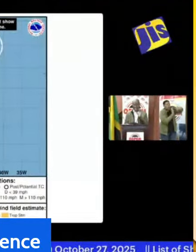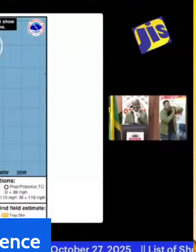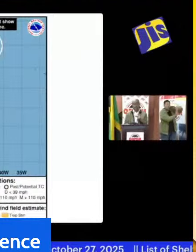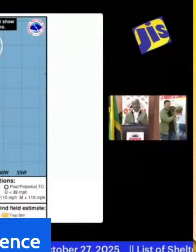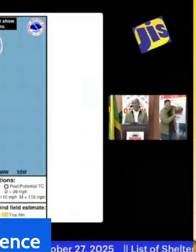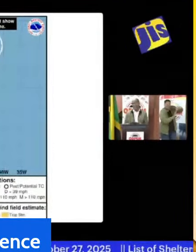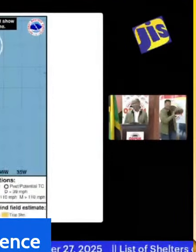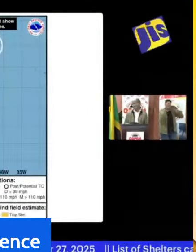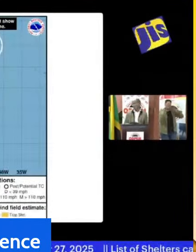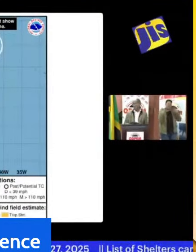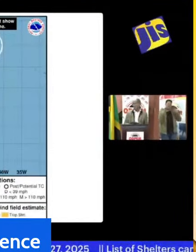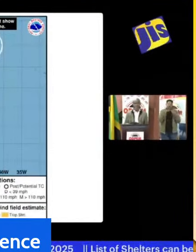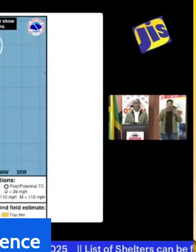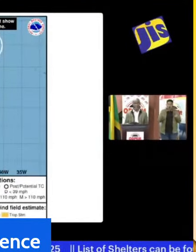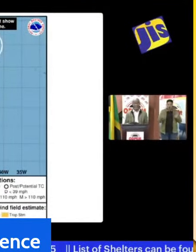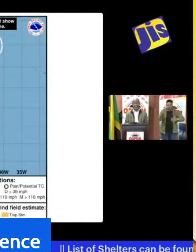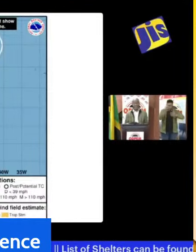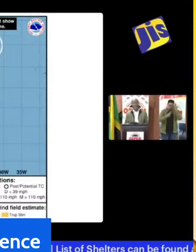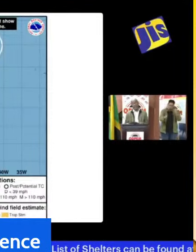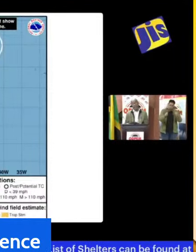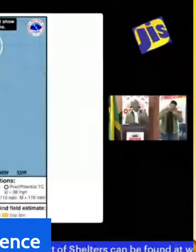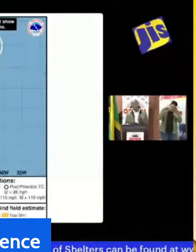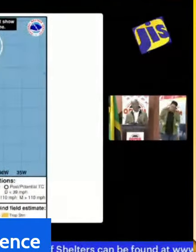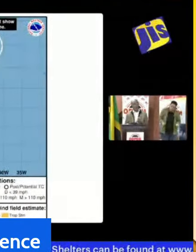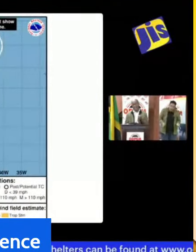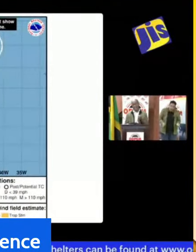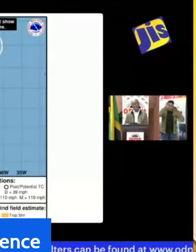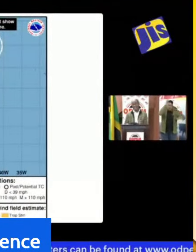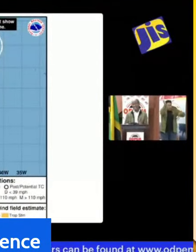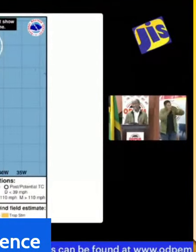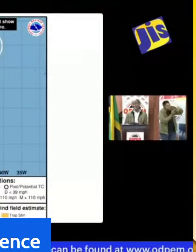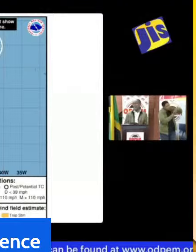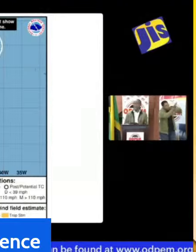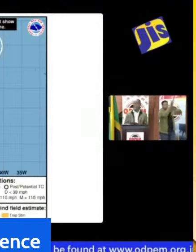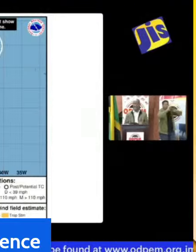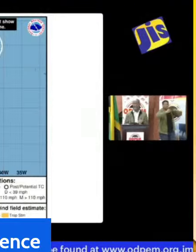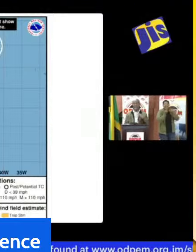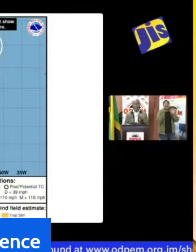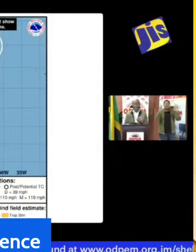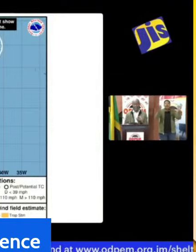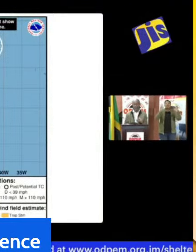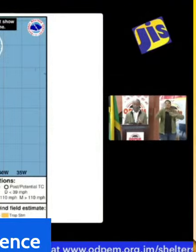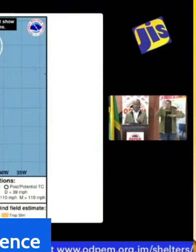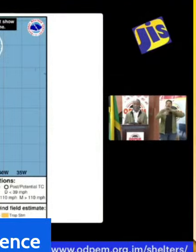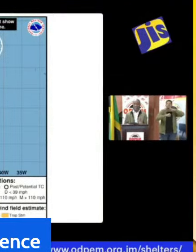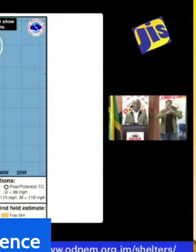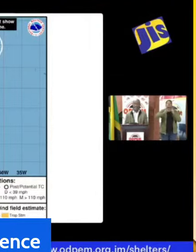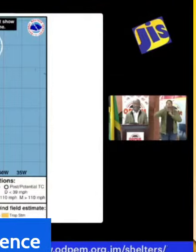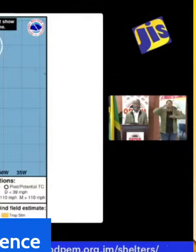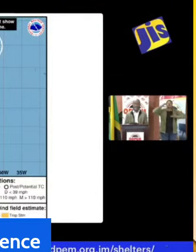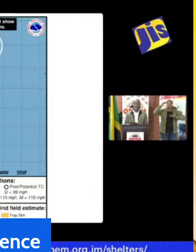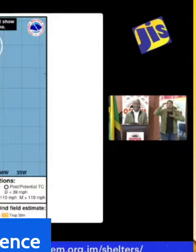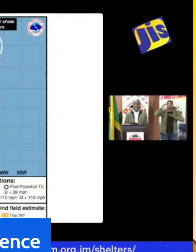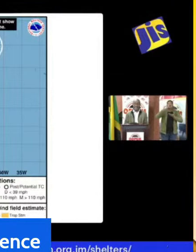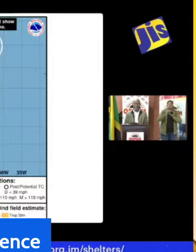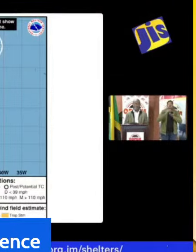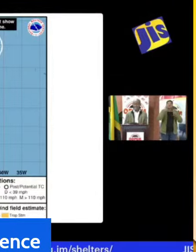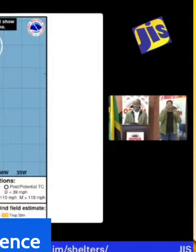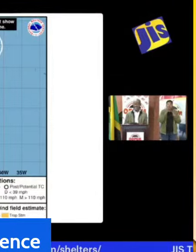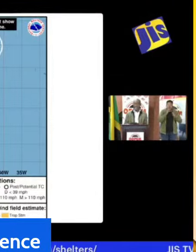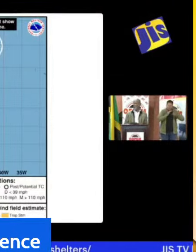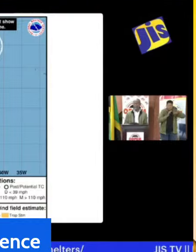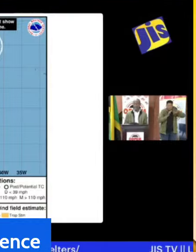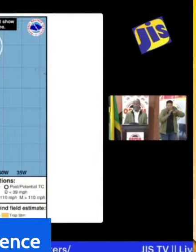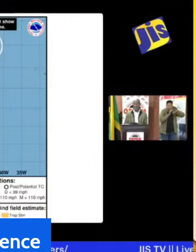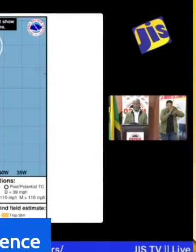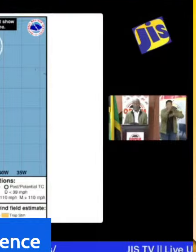is according to the current projections. So it will move across, starting as a Category 5, but then reducing in intensity